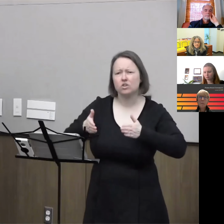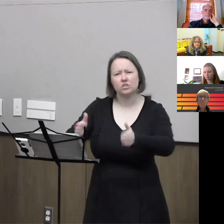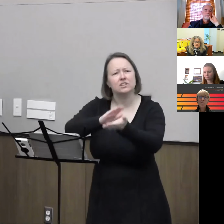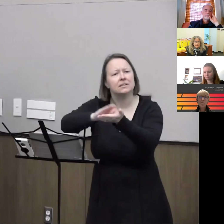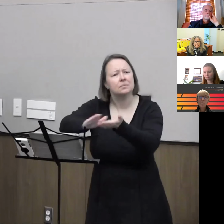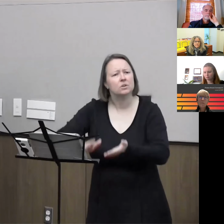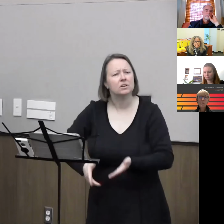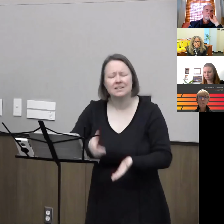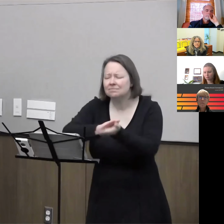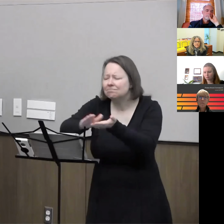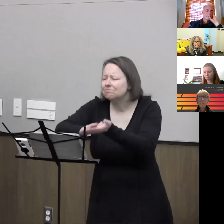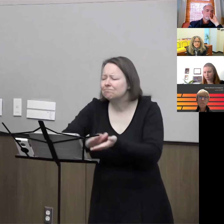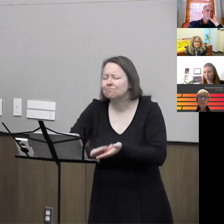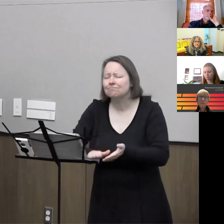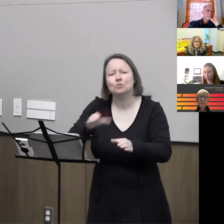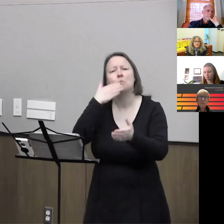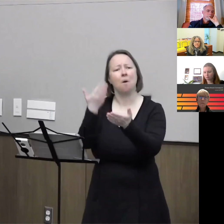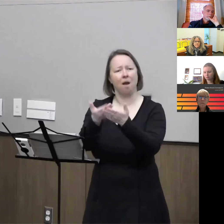who swept his job well.